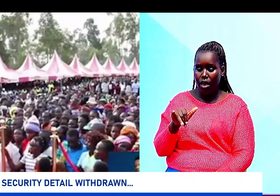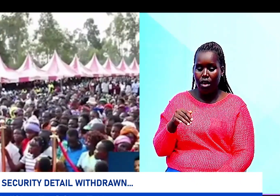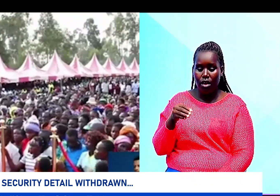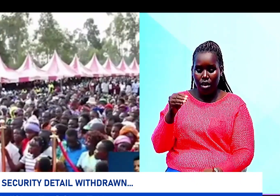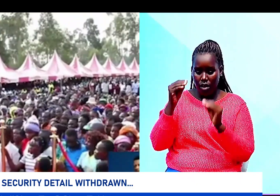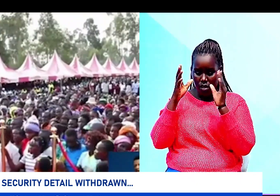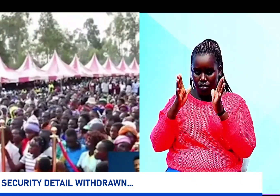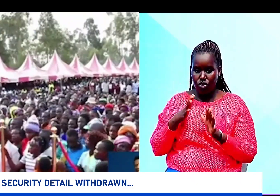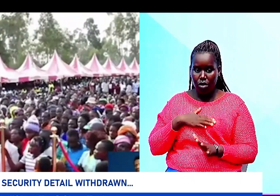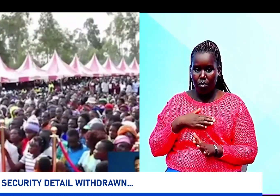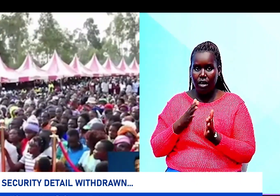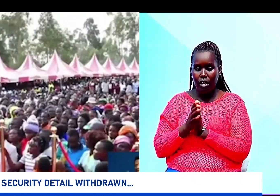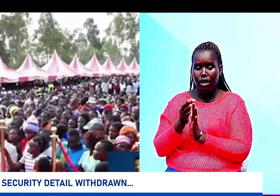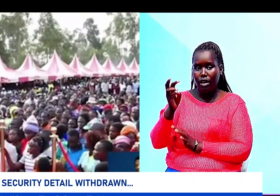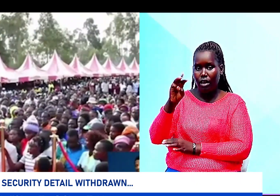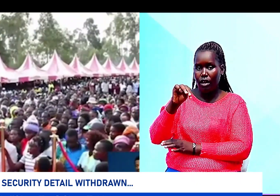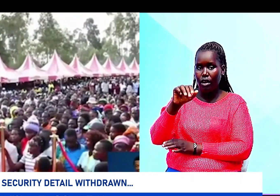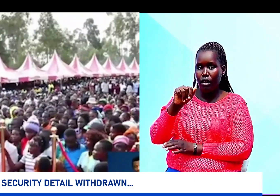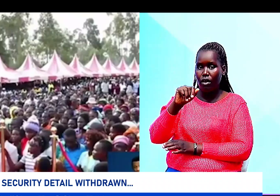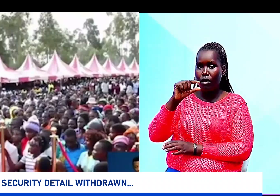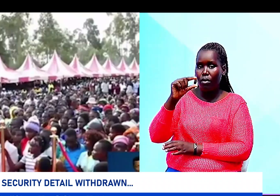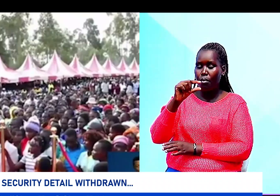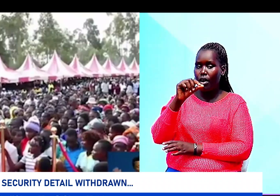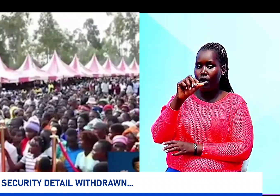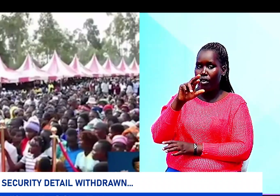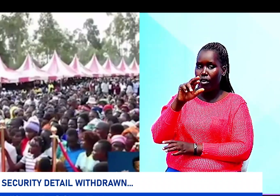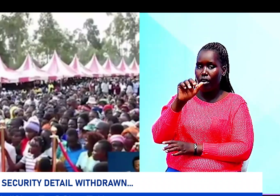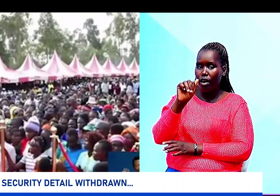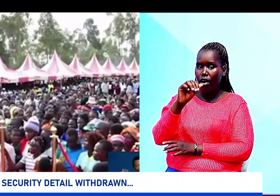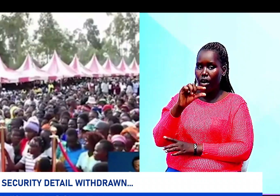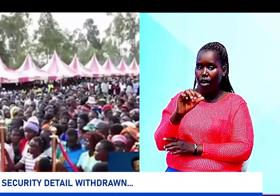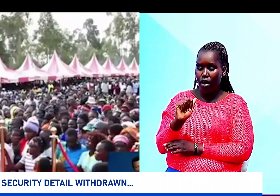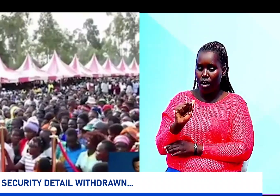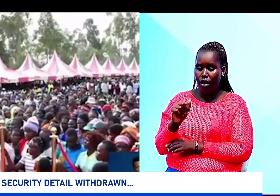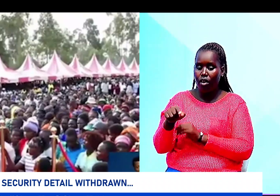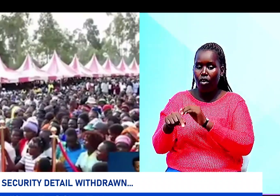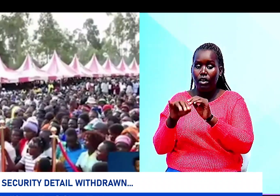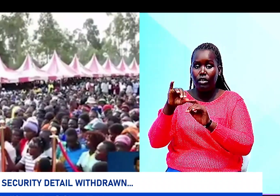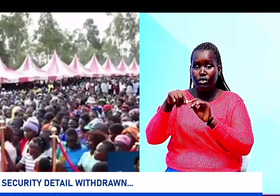have been Chief Justices of the Republic of Kenya. You are